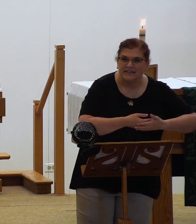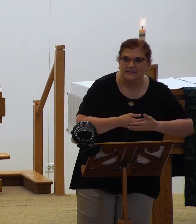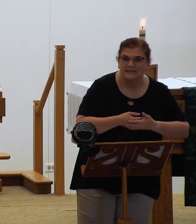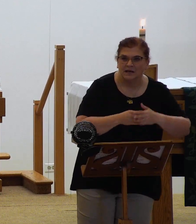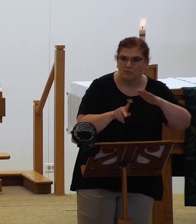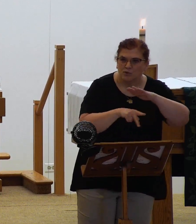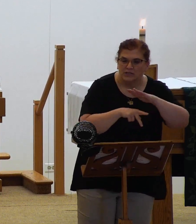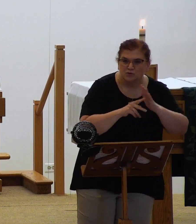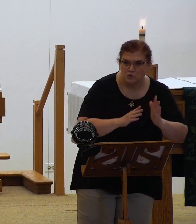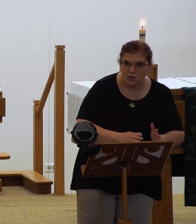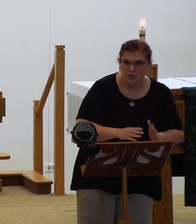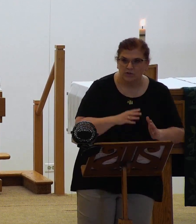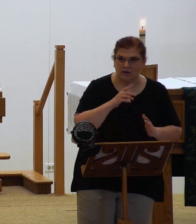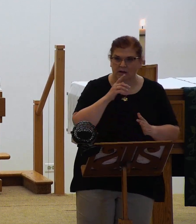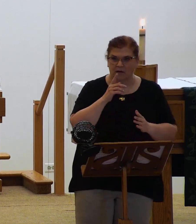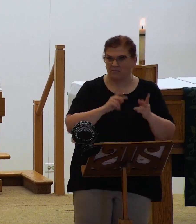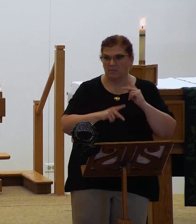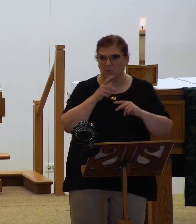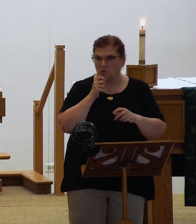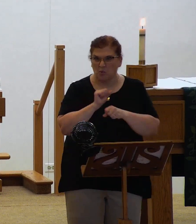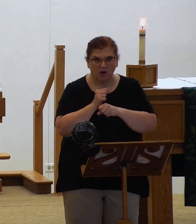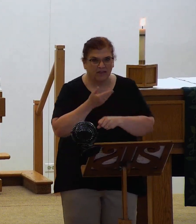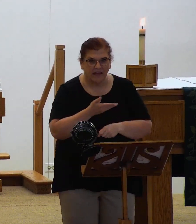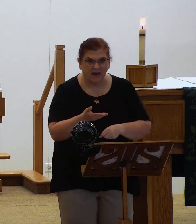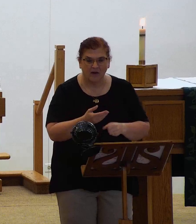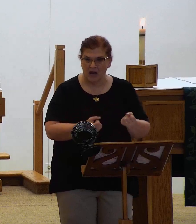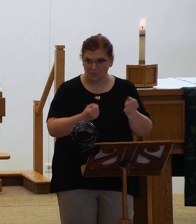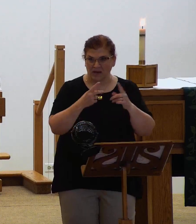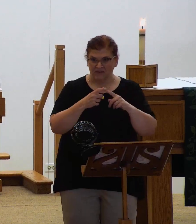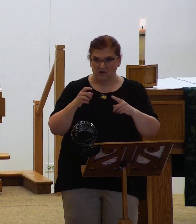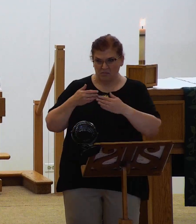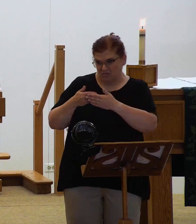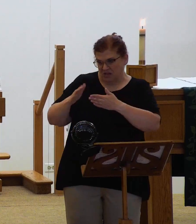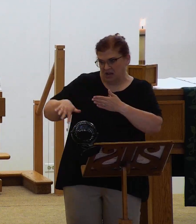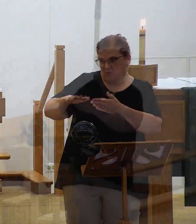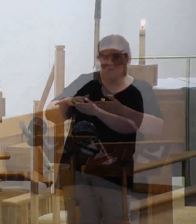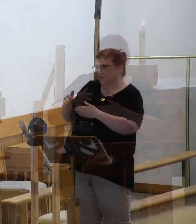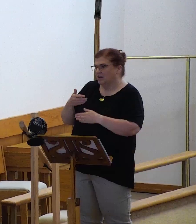preschoolers of employees, and many come from the neighborhood around.